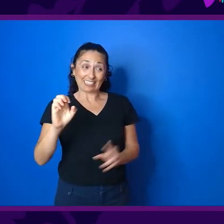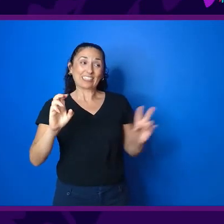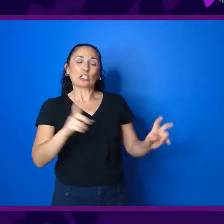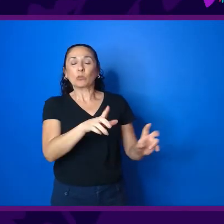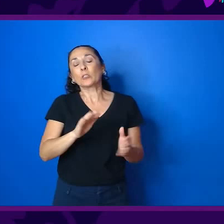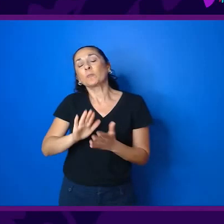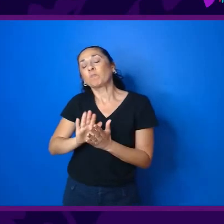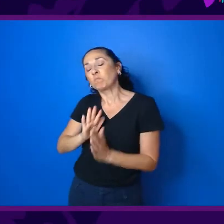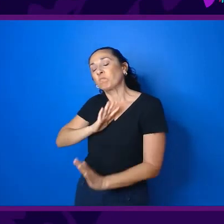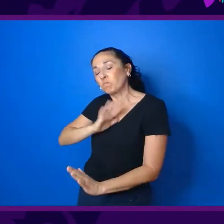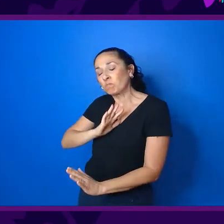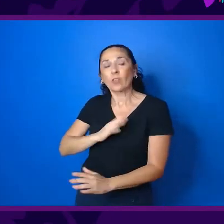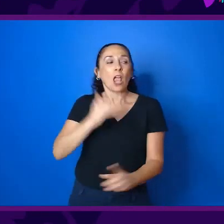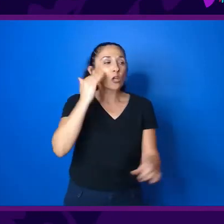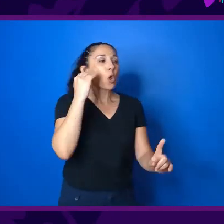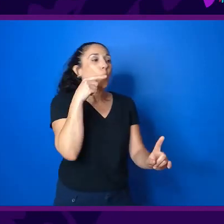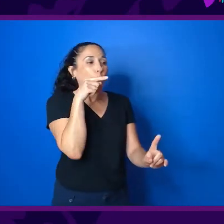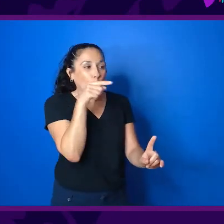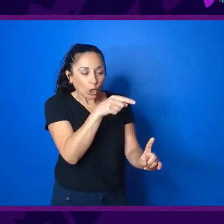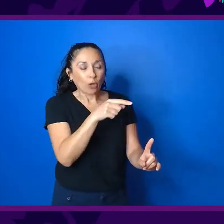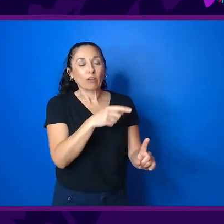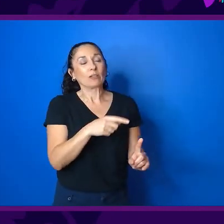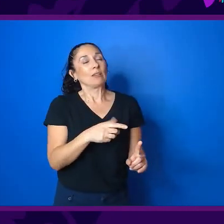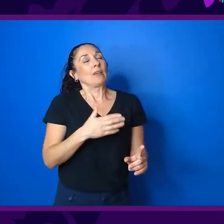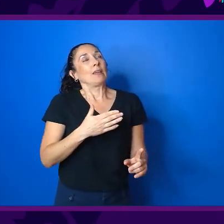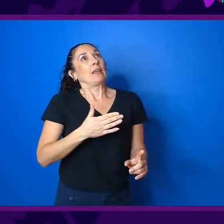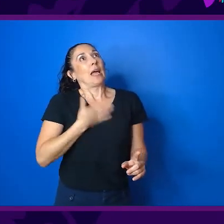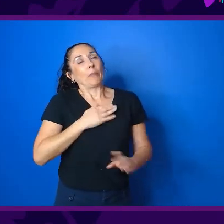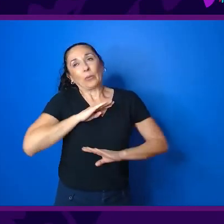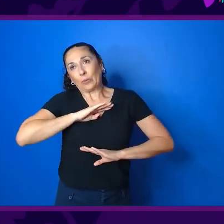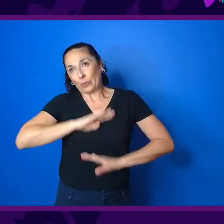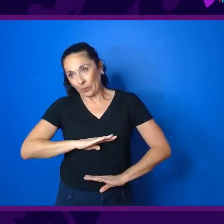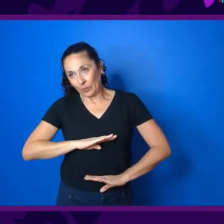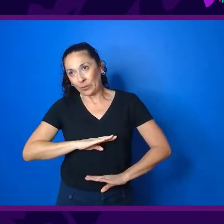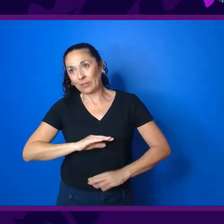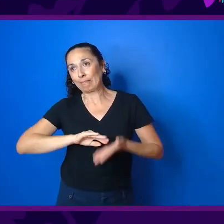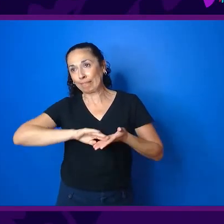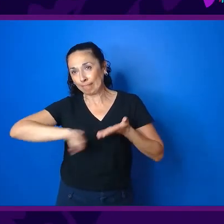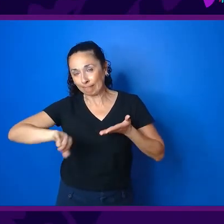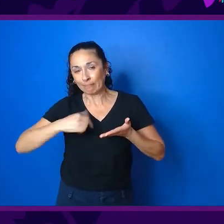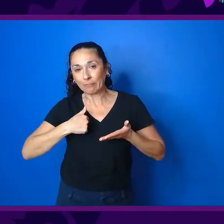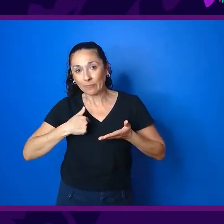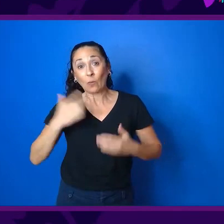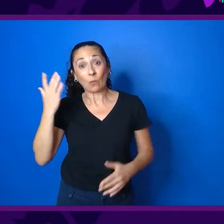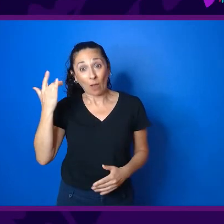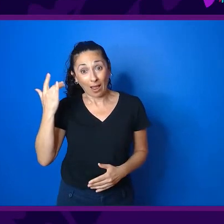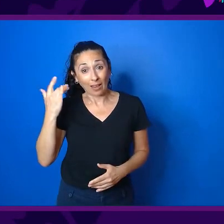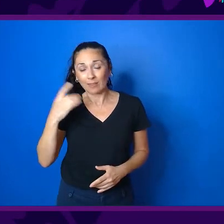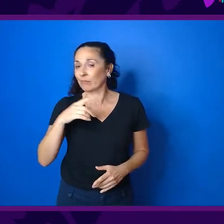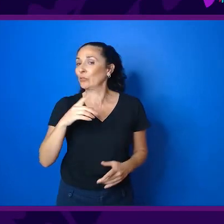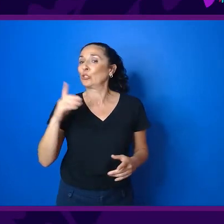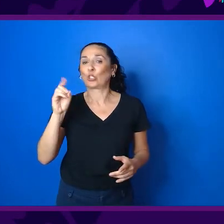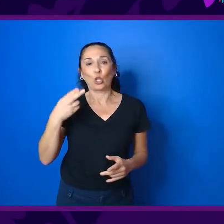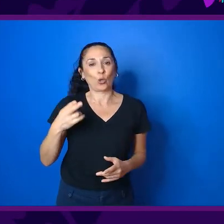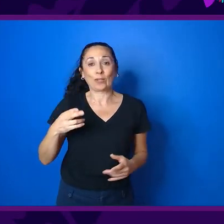Knowing her, I'm pleased that she let me off easy, because Dolores does not play.